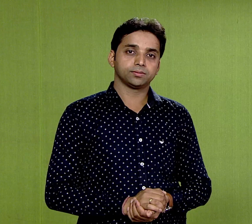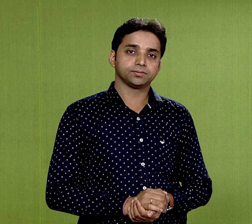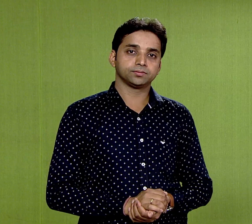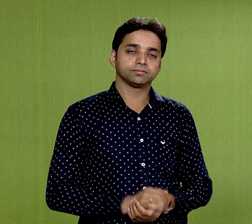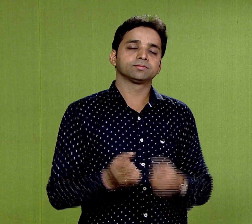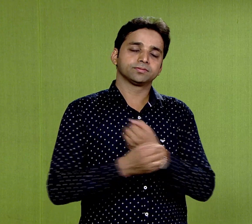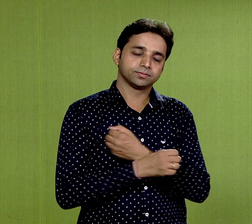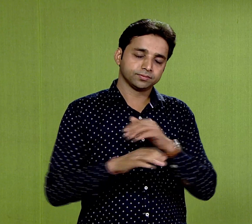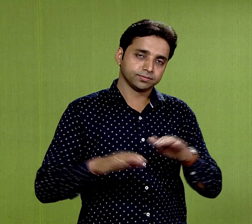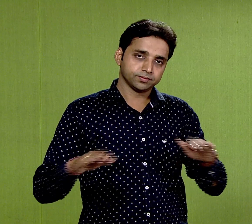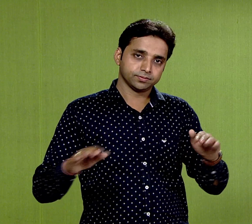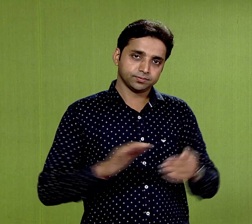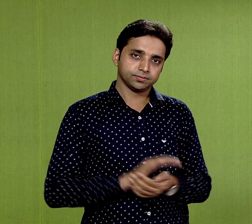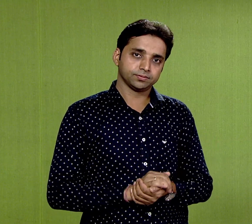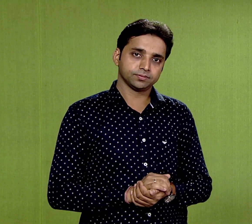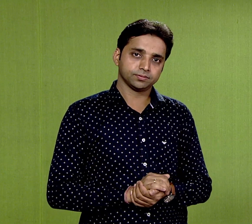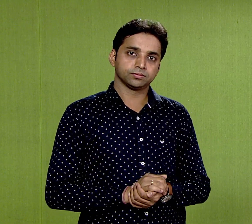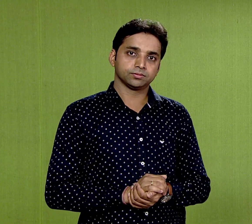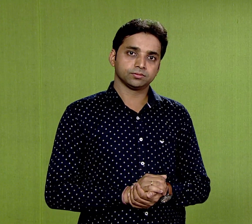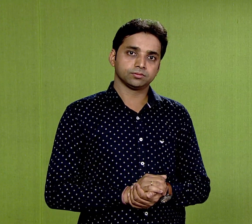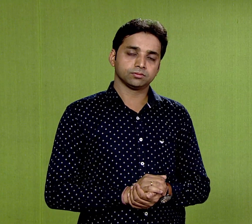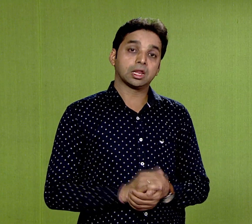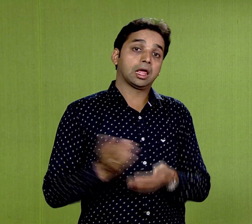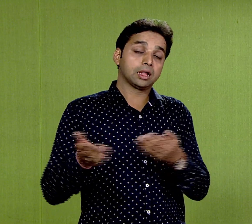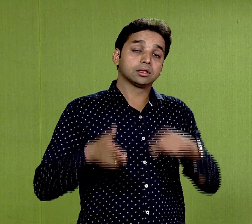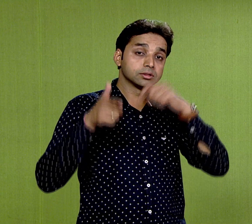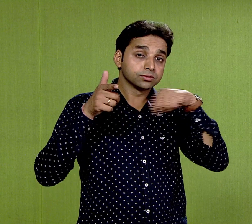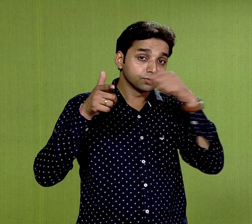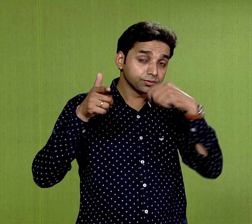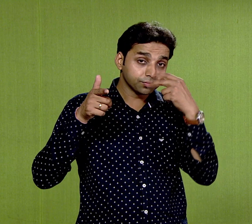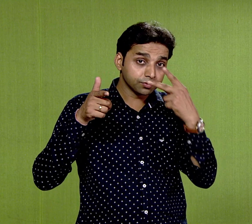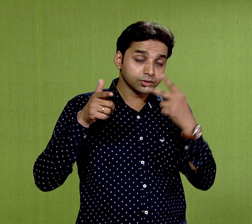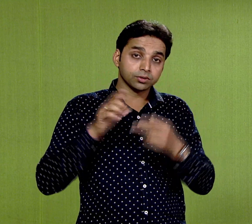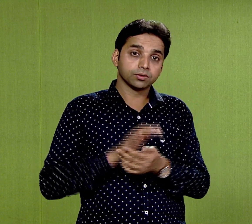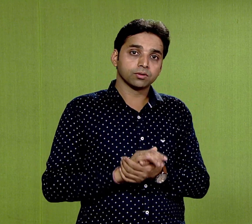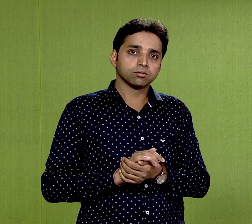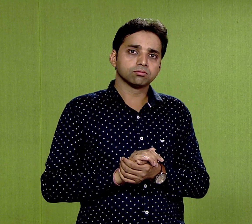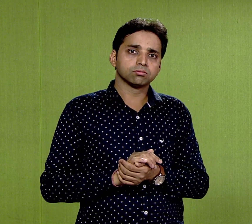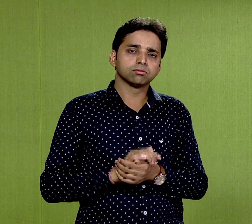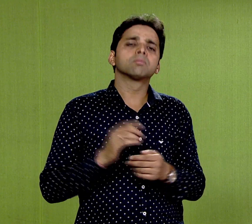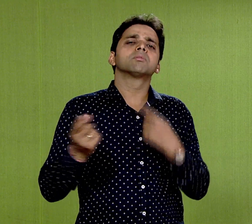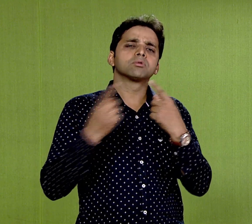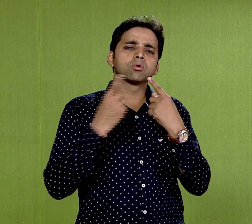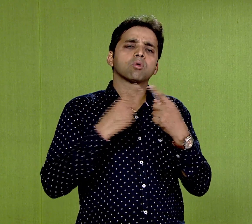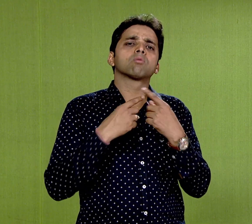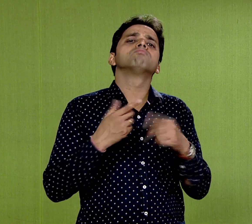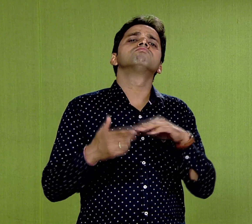Dear learners, in this video, we talked about